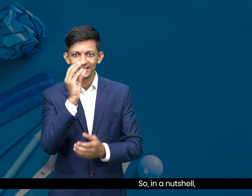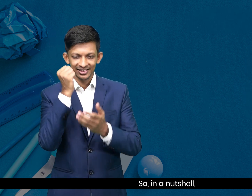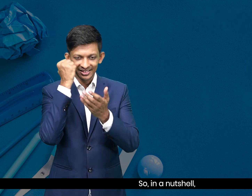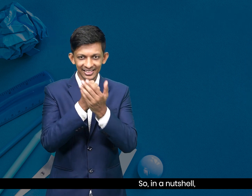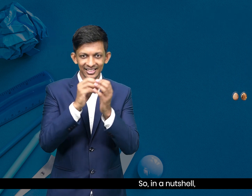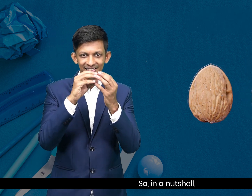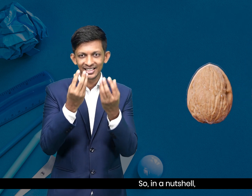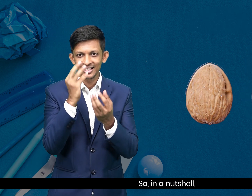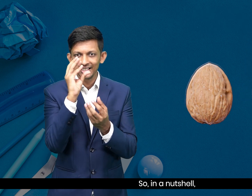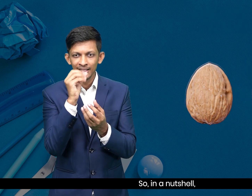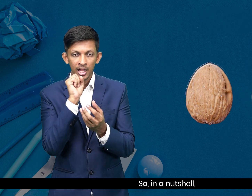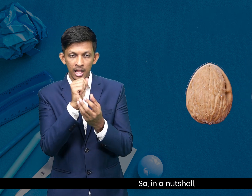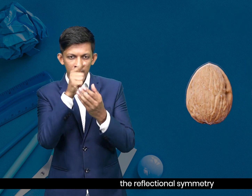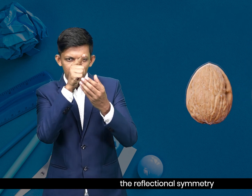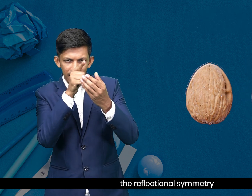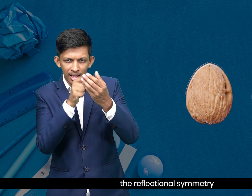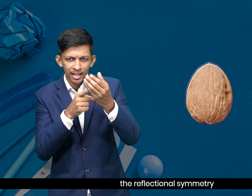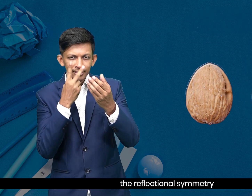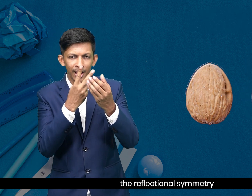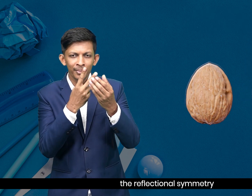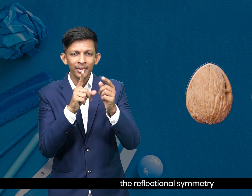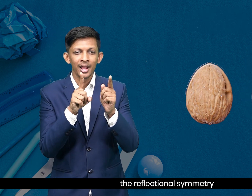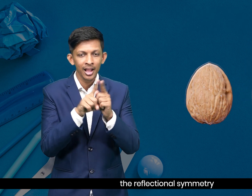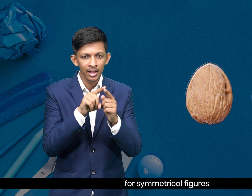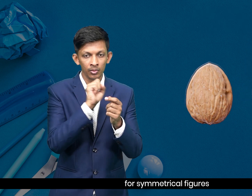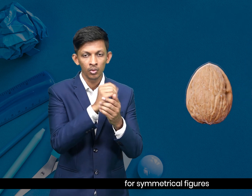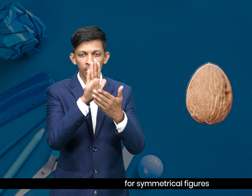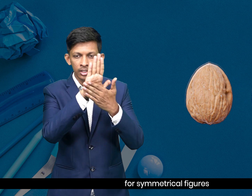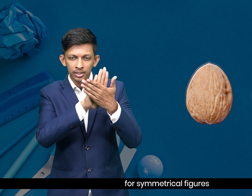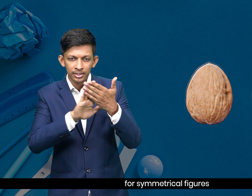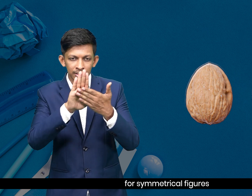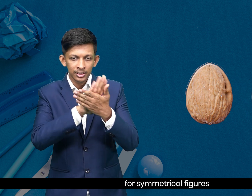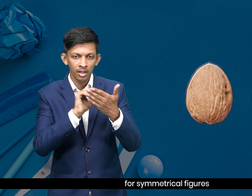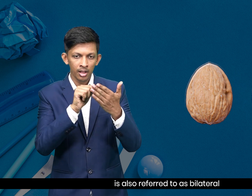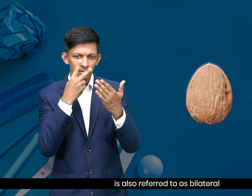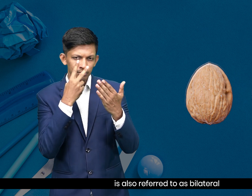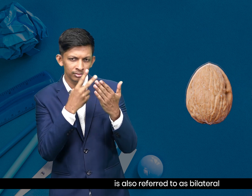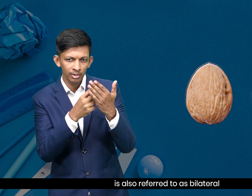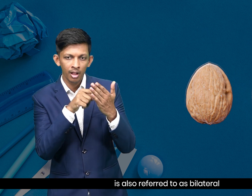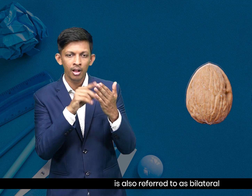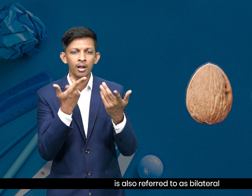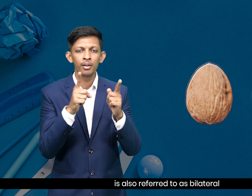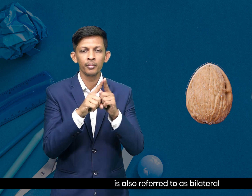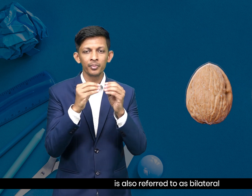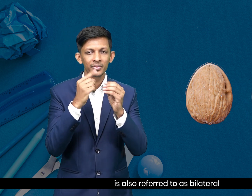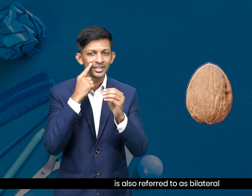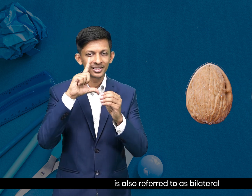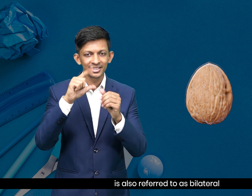So, in a nutshell, the reflectional symmetry for symmetrical figures is also referred to as bilateral